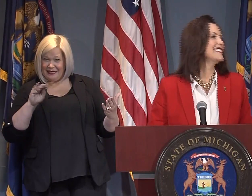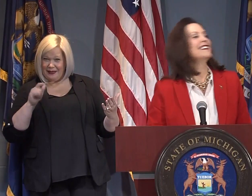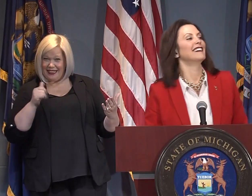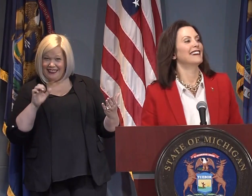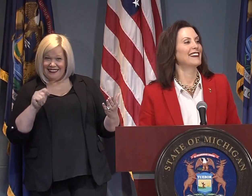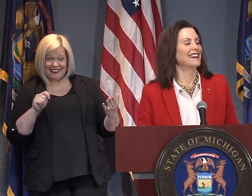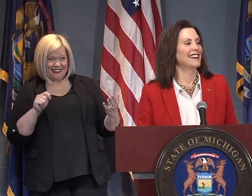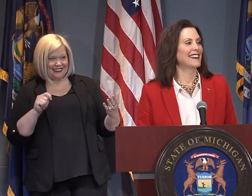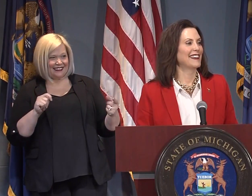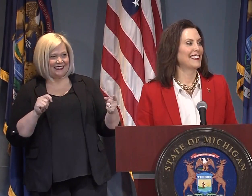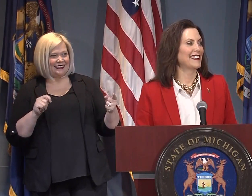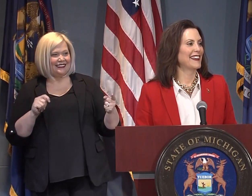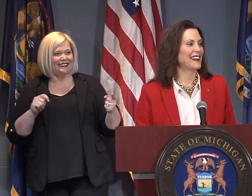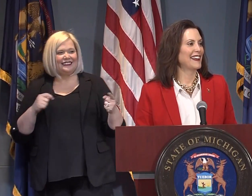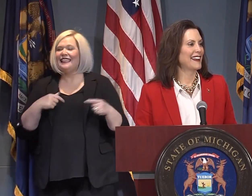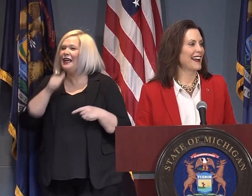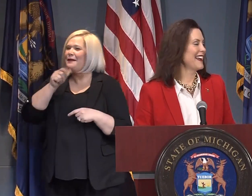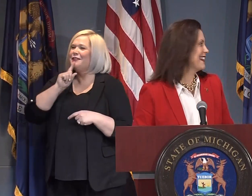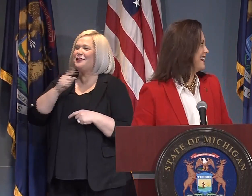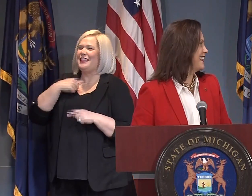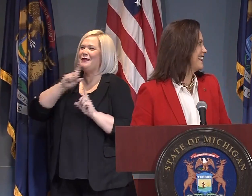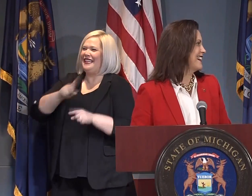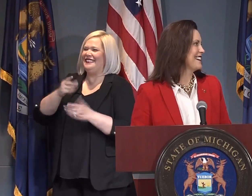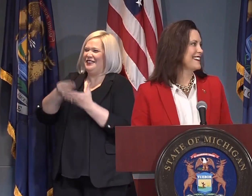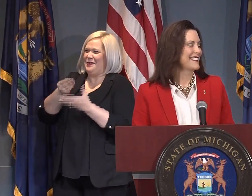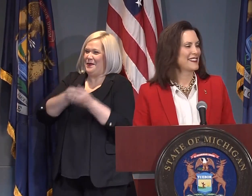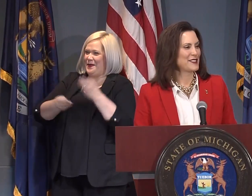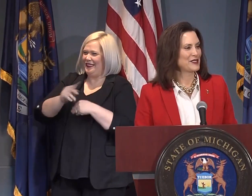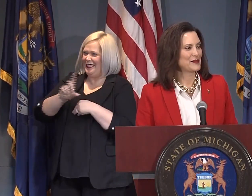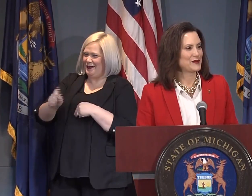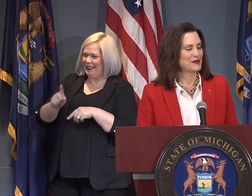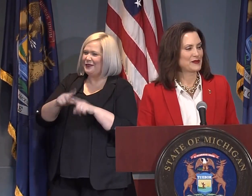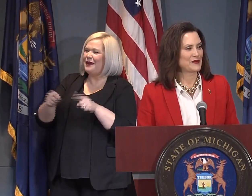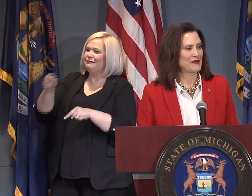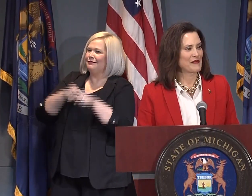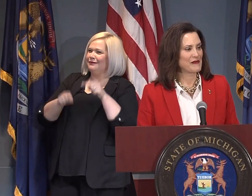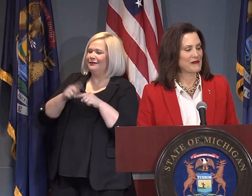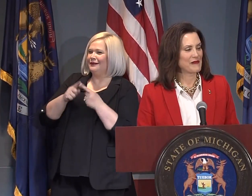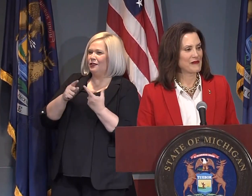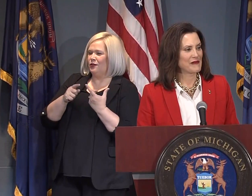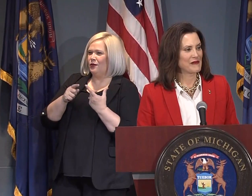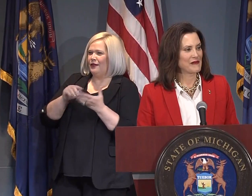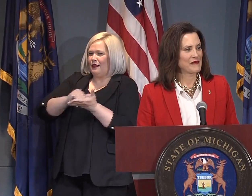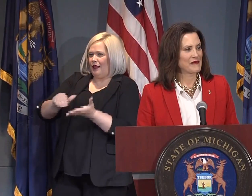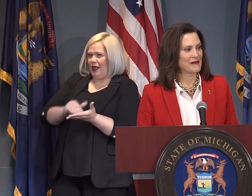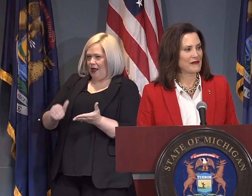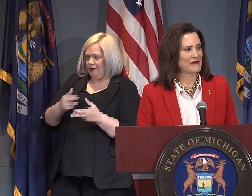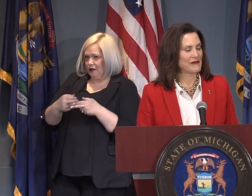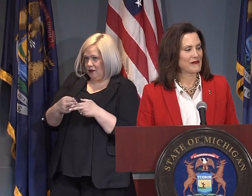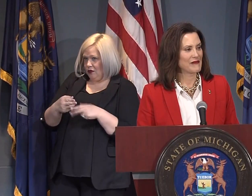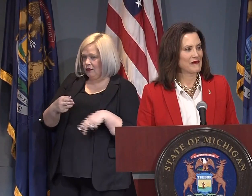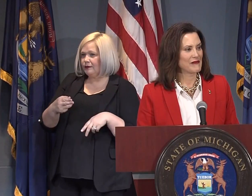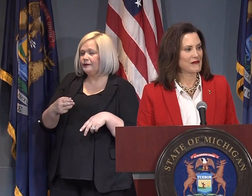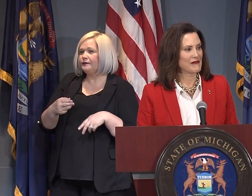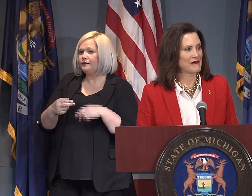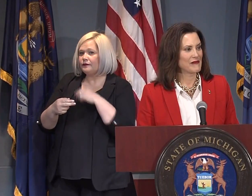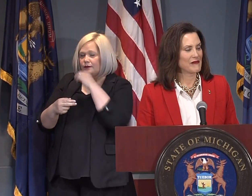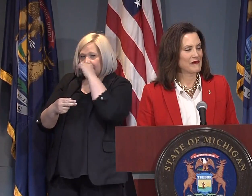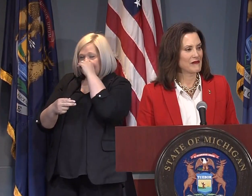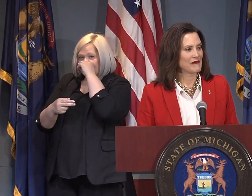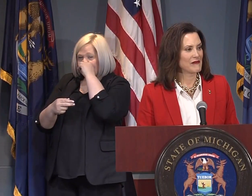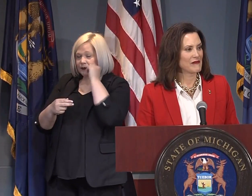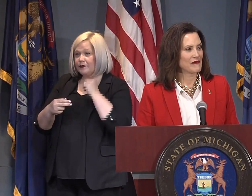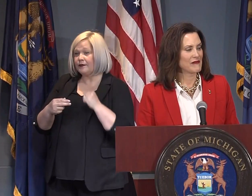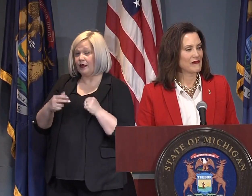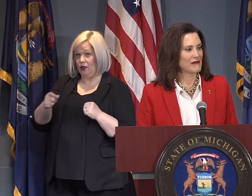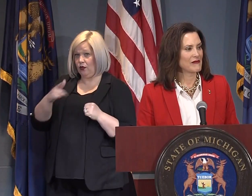I don't know if they'll know the answer to budget questions. But going back to the layoffs quickly, how confident are you that there won't be